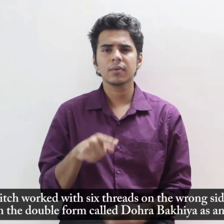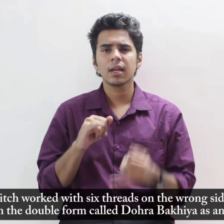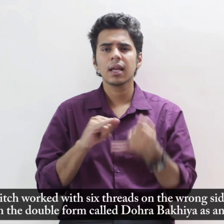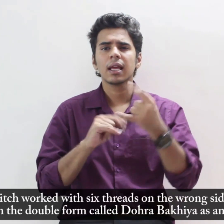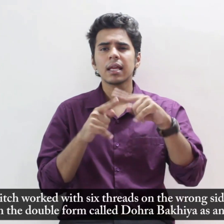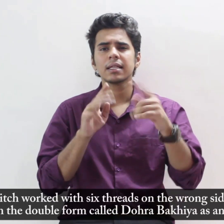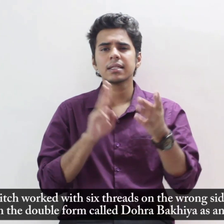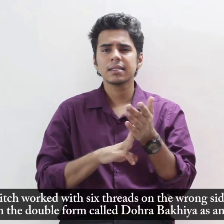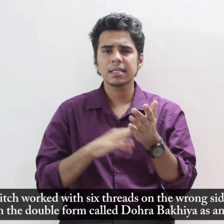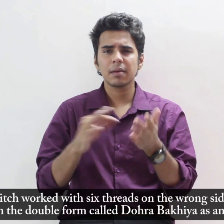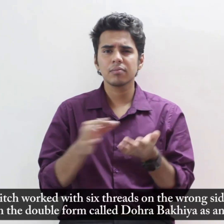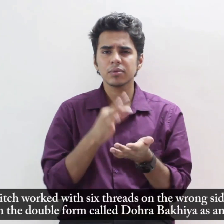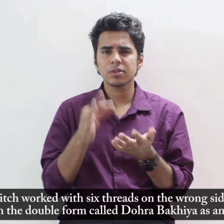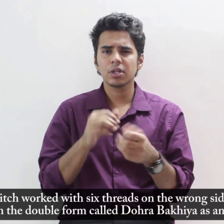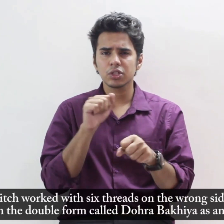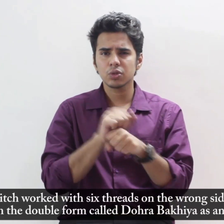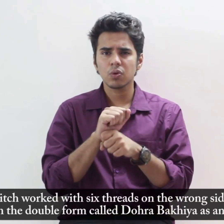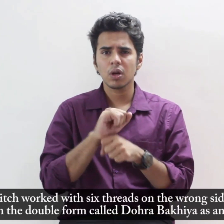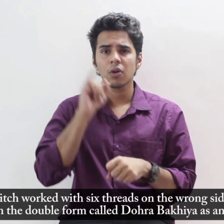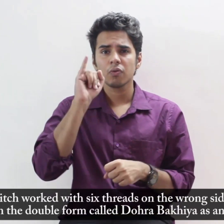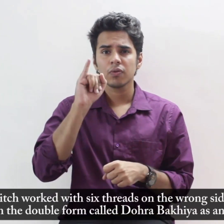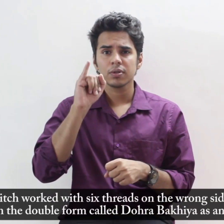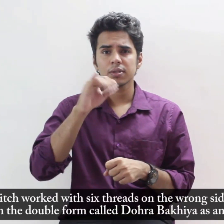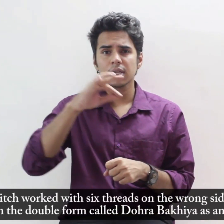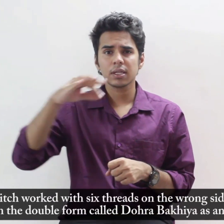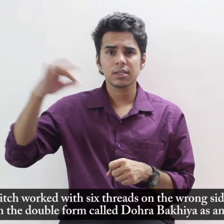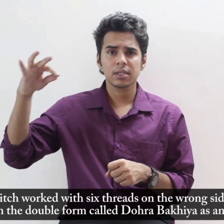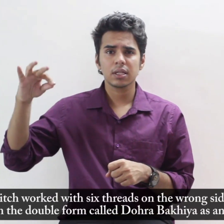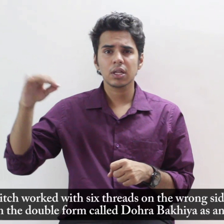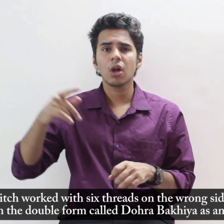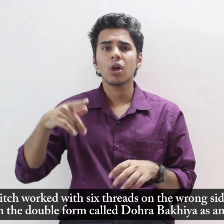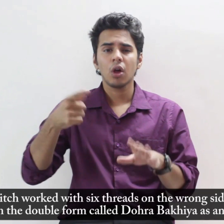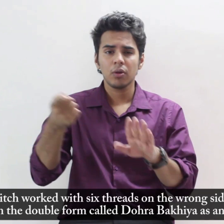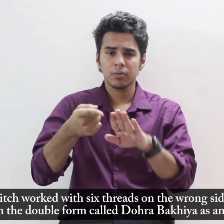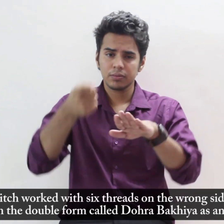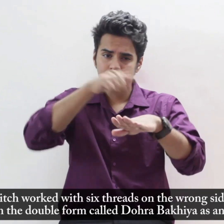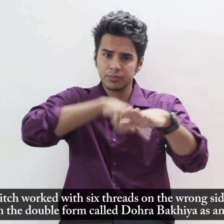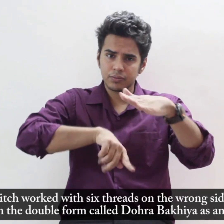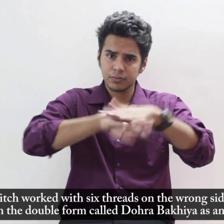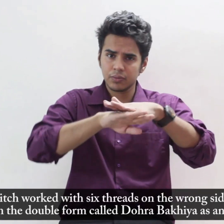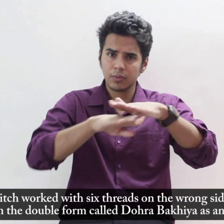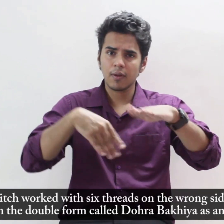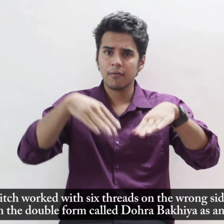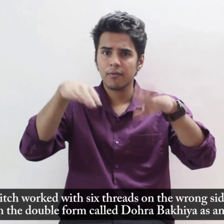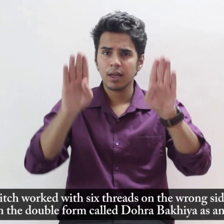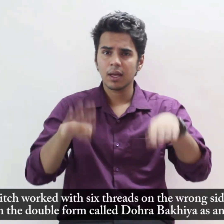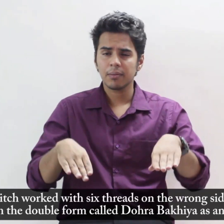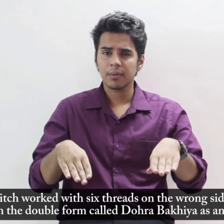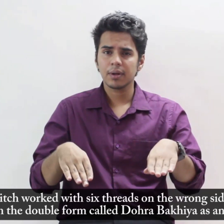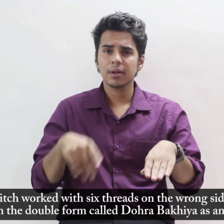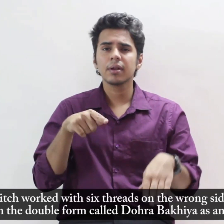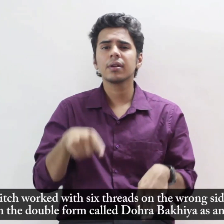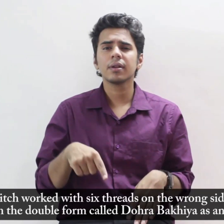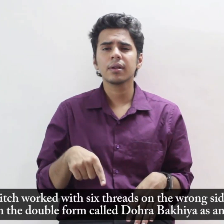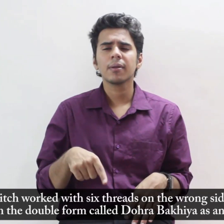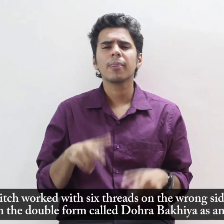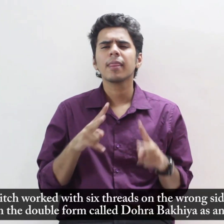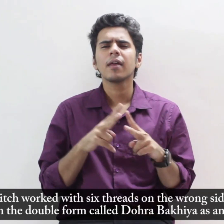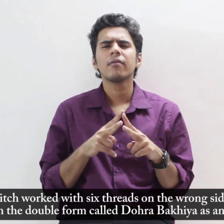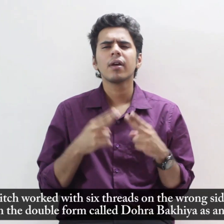It is a stem stitch worked with 6 threads on the wrong side of the fabric. It is common in the double form called